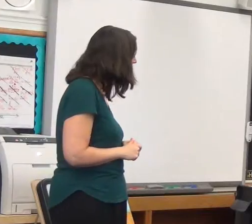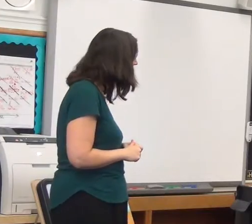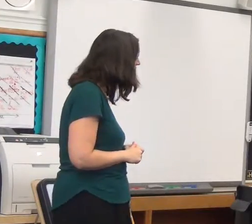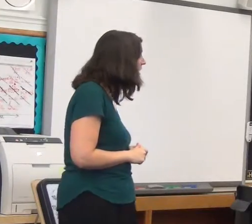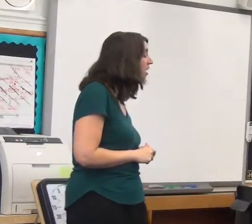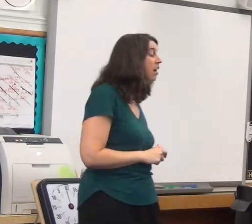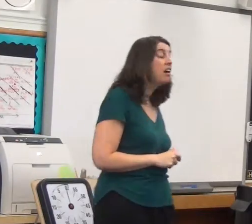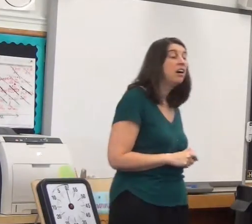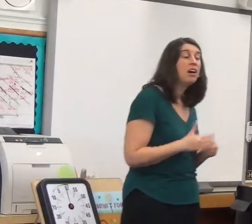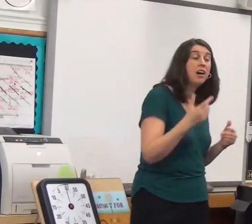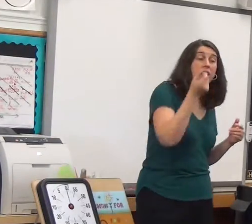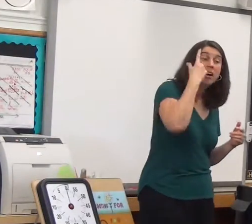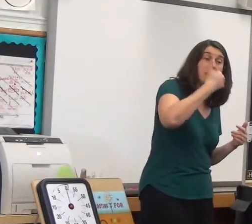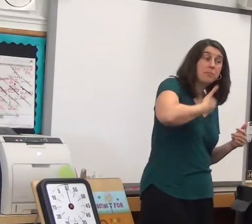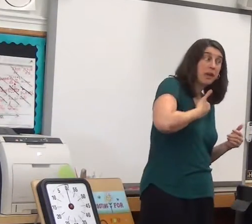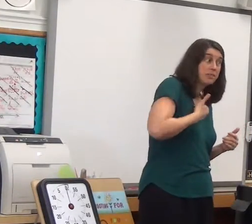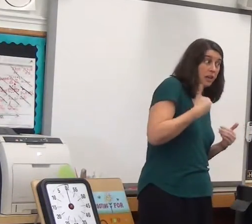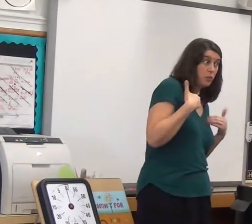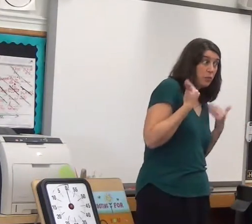when I was a little boy,